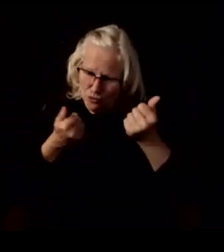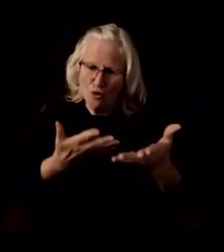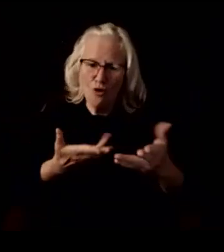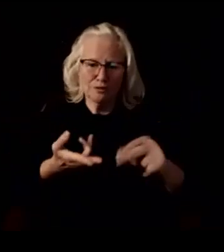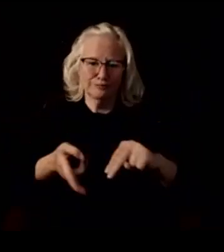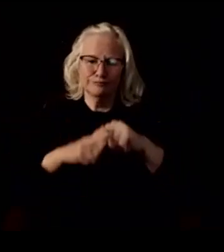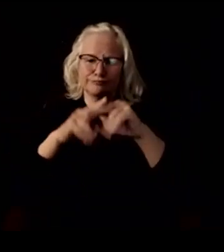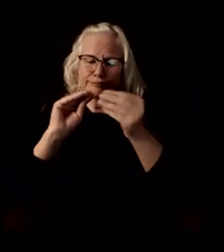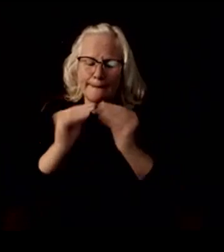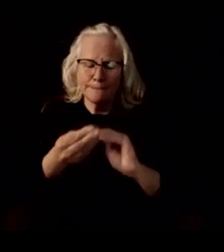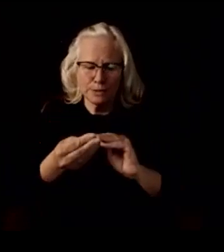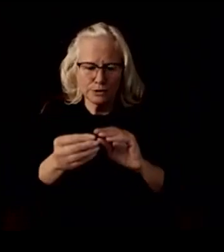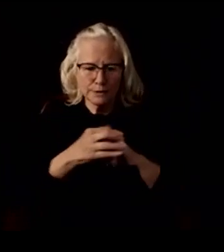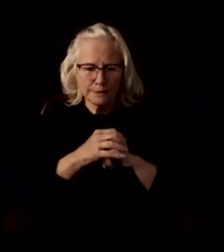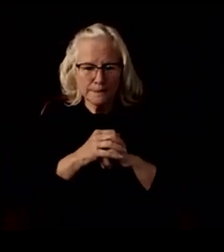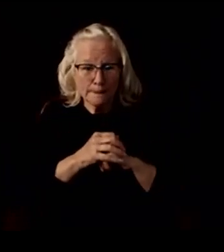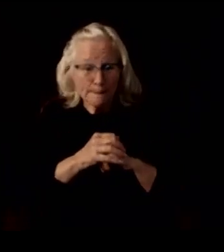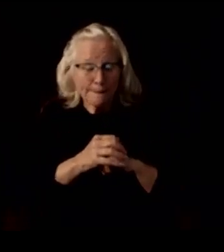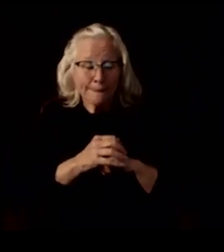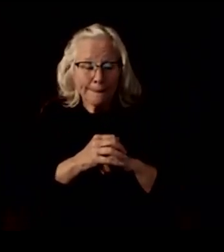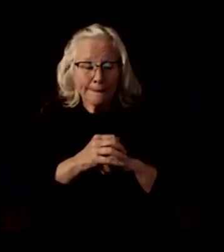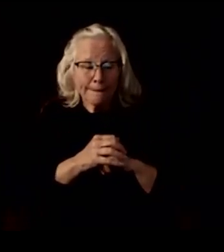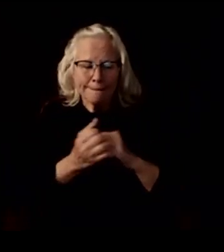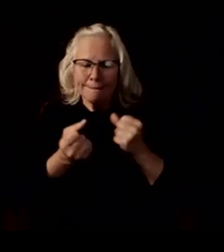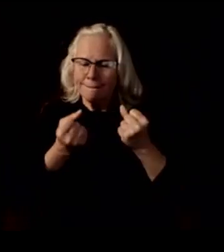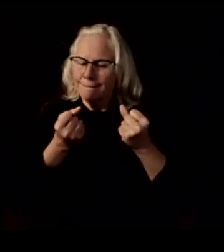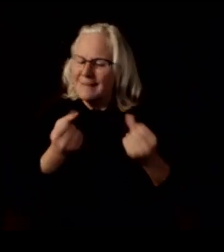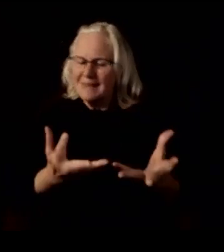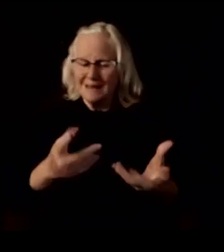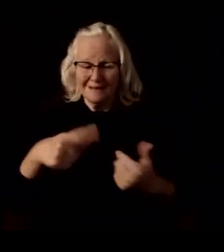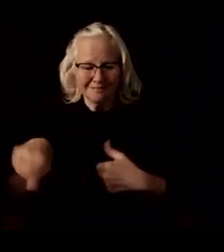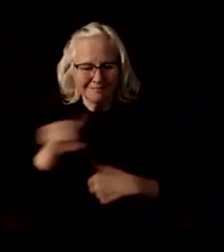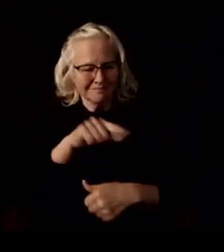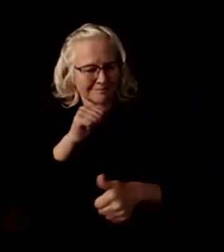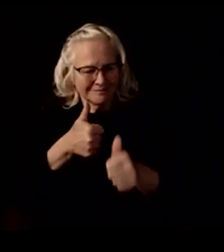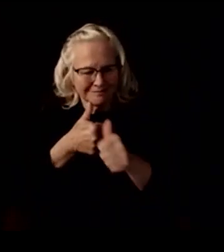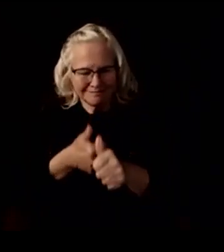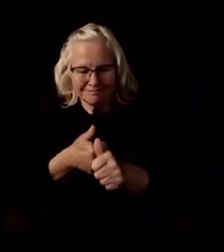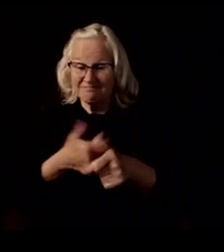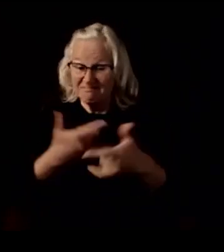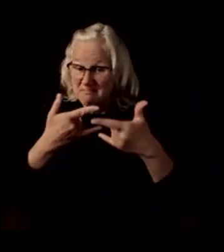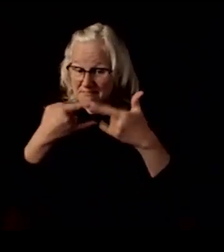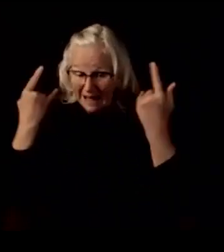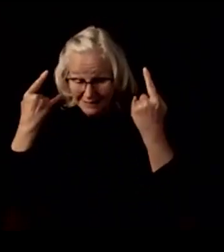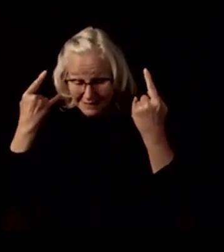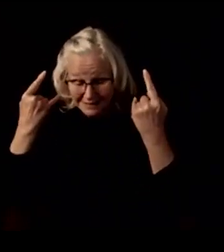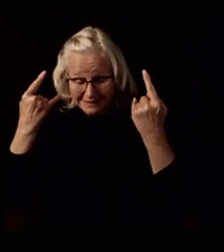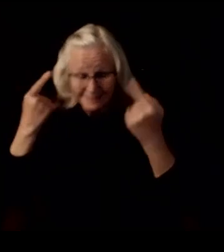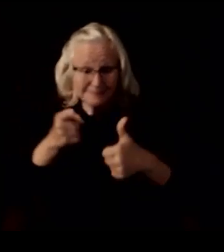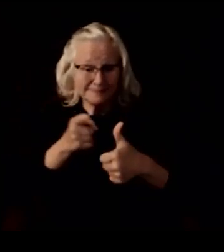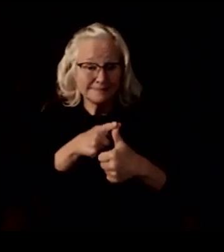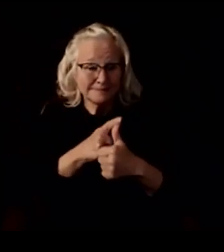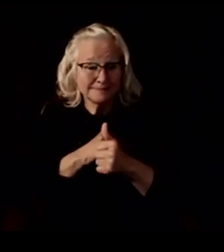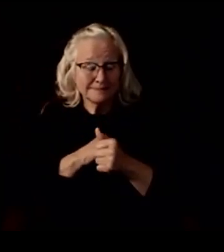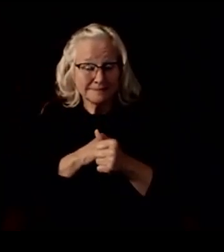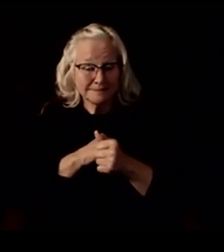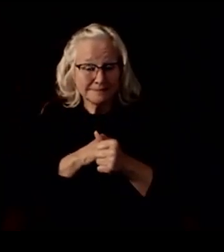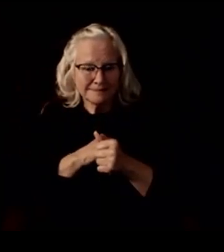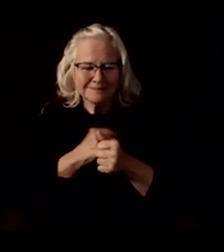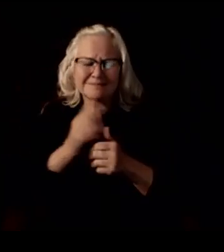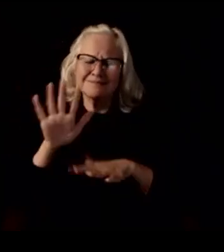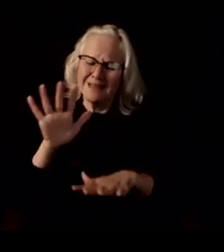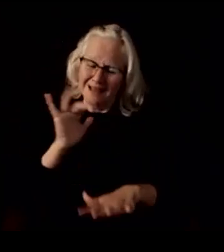violations, with masking noncompliance the most common category. This has been a long road, and I know many thought we would be at the end